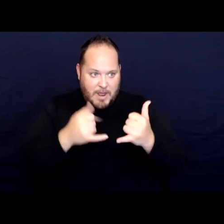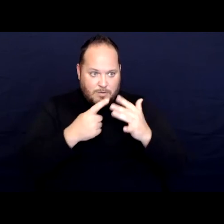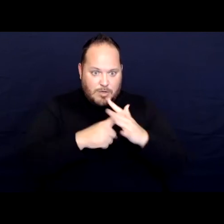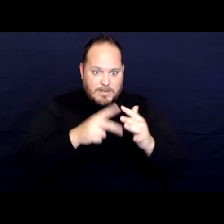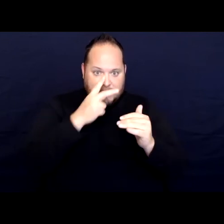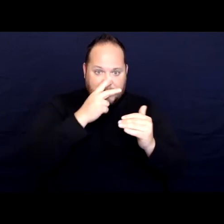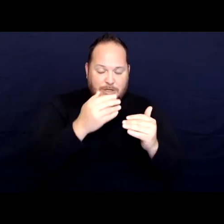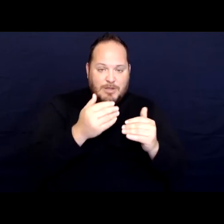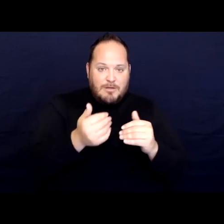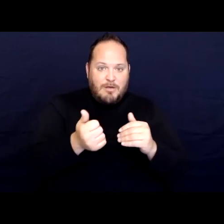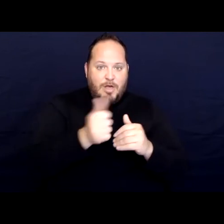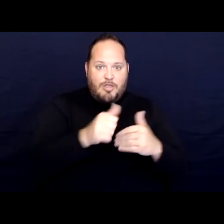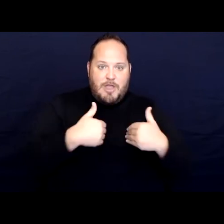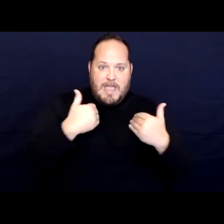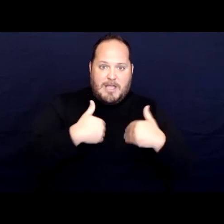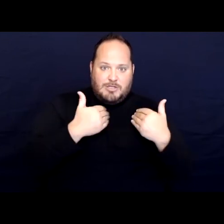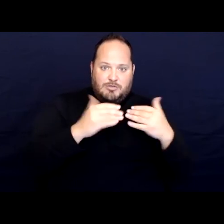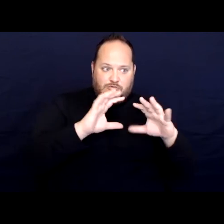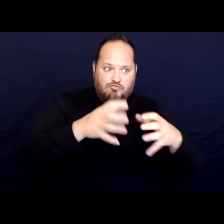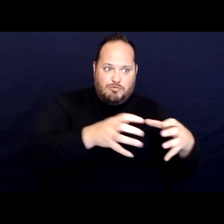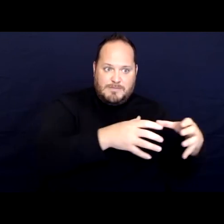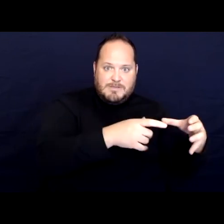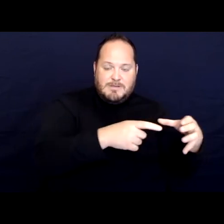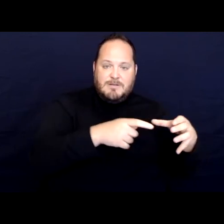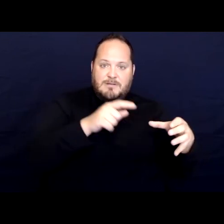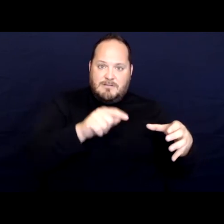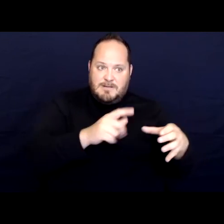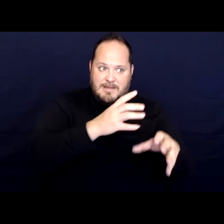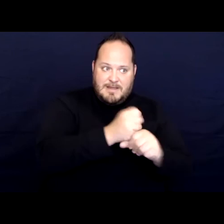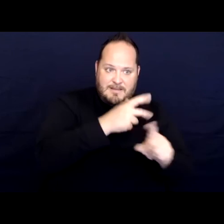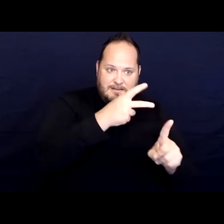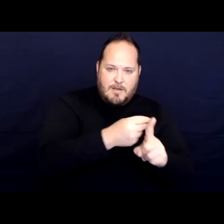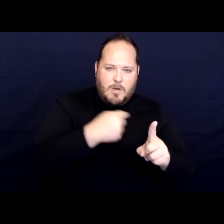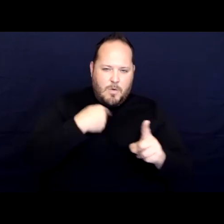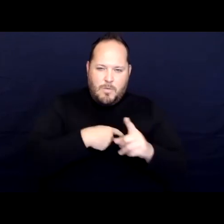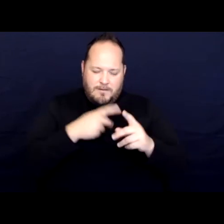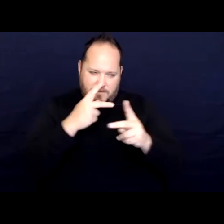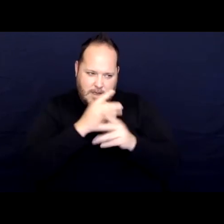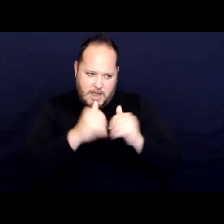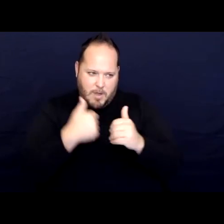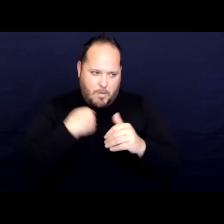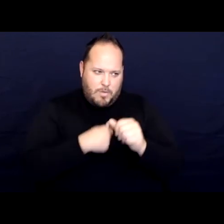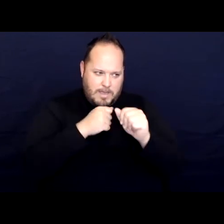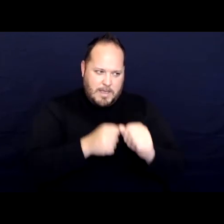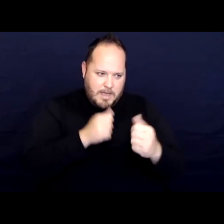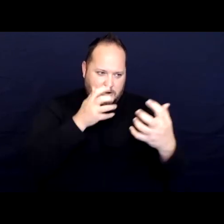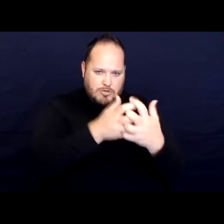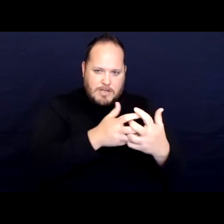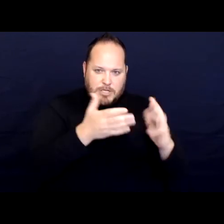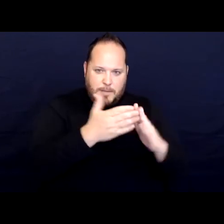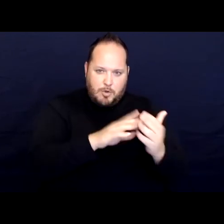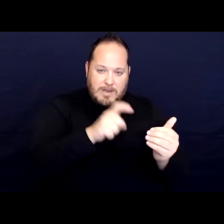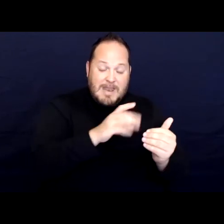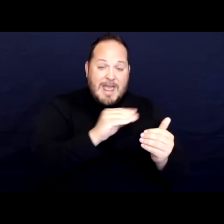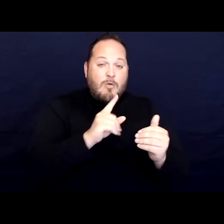it's how do you address those needs as a community need, and particularly as family units, because children necessarily